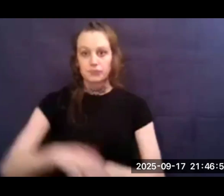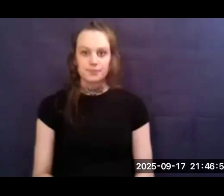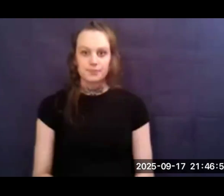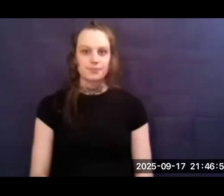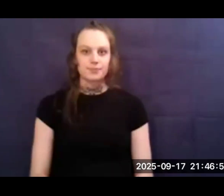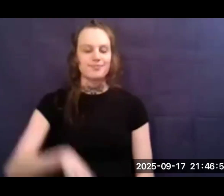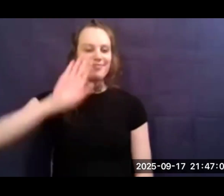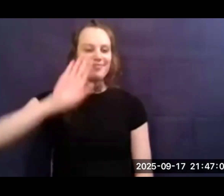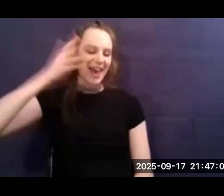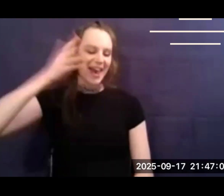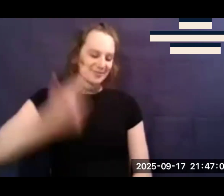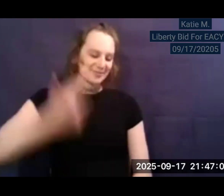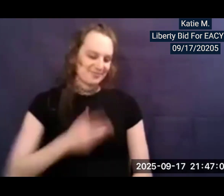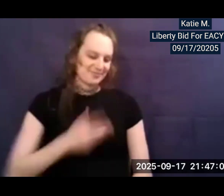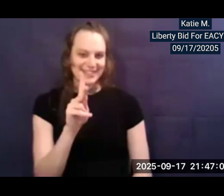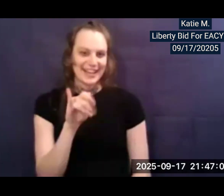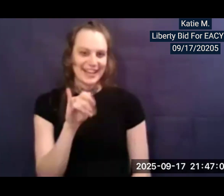Hey guys, I'm Katie. I'm an alcoholic.